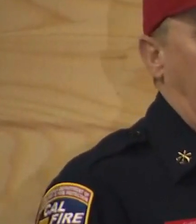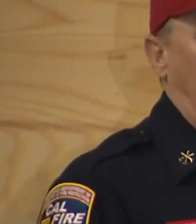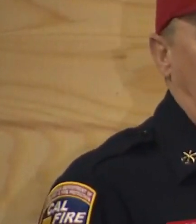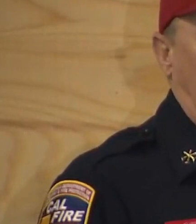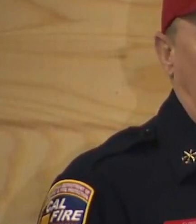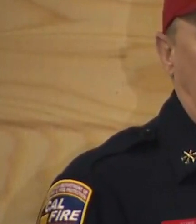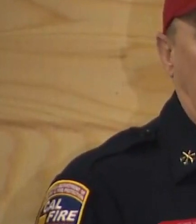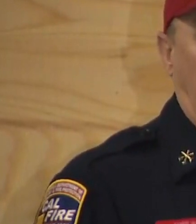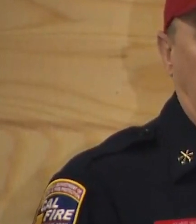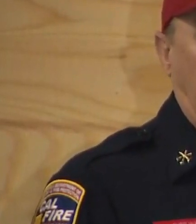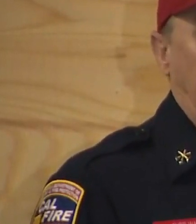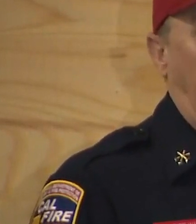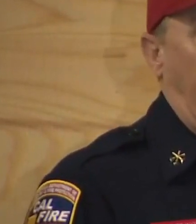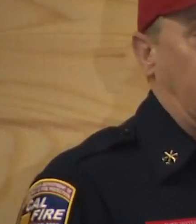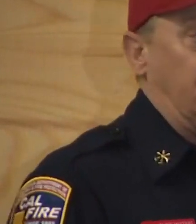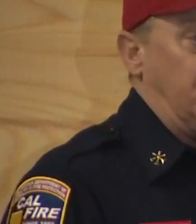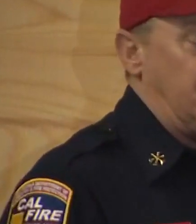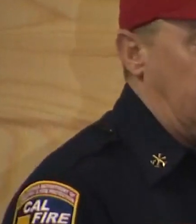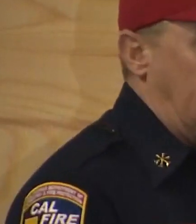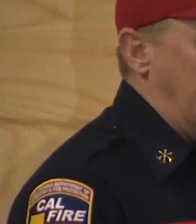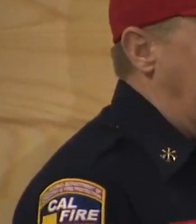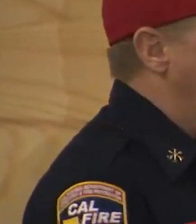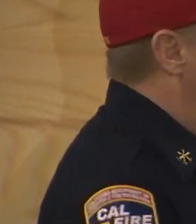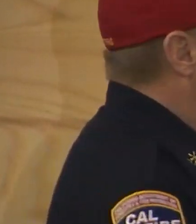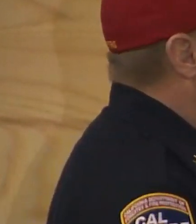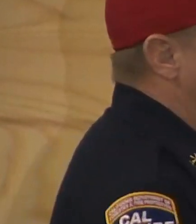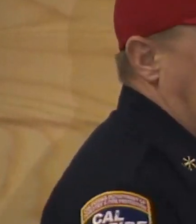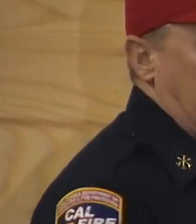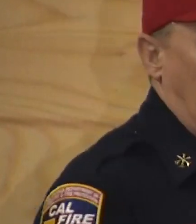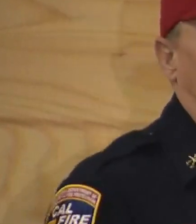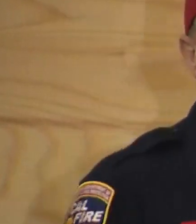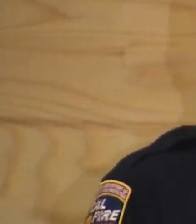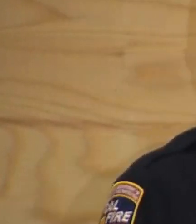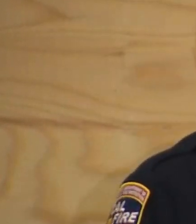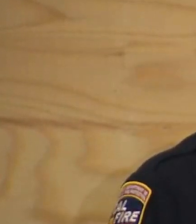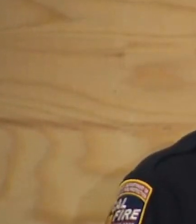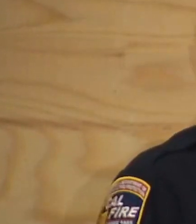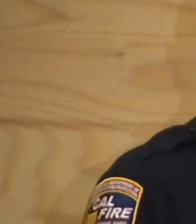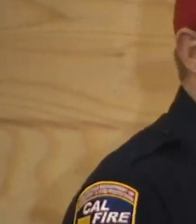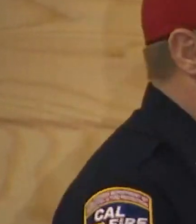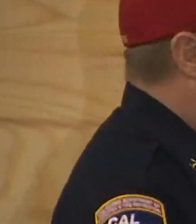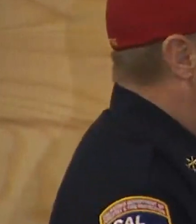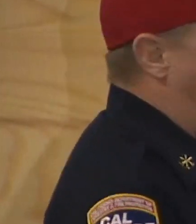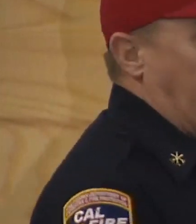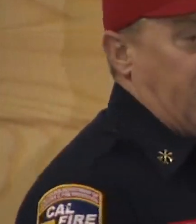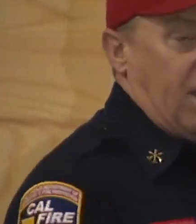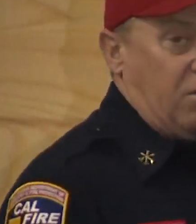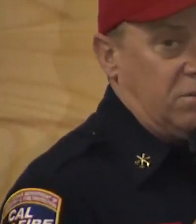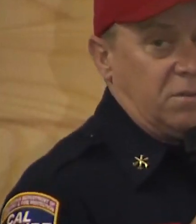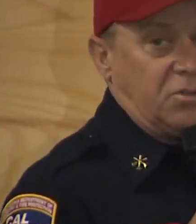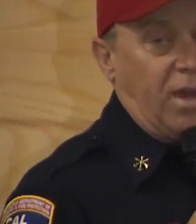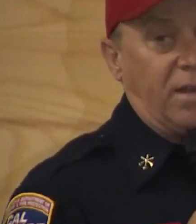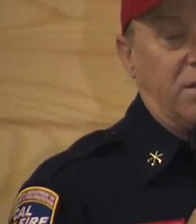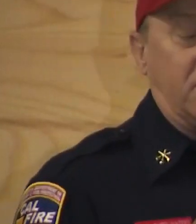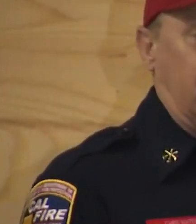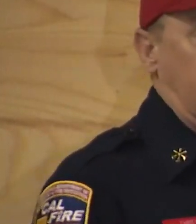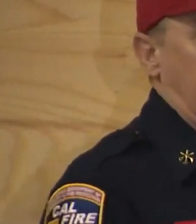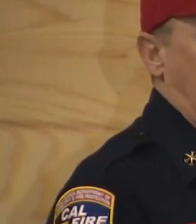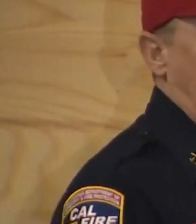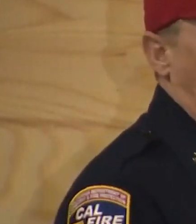now we have engines, dozers, hand crews, and law enforcement working in the Walbridge Fire right now to try